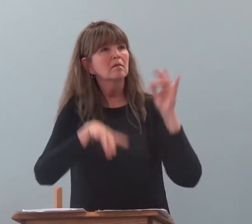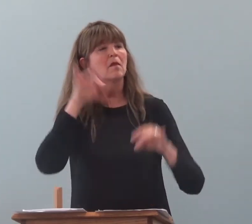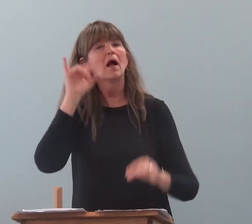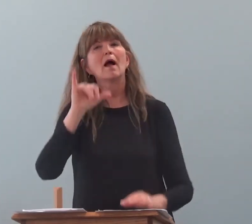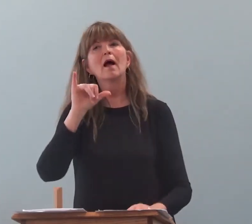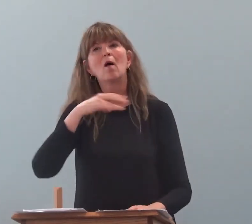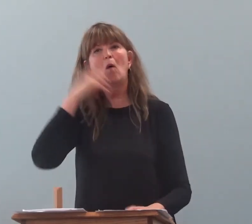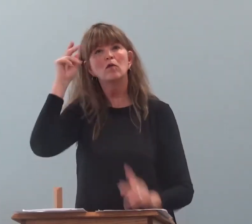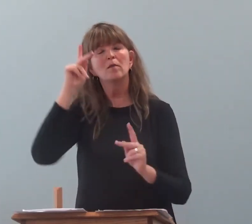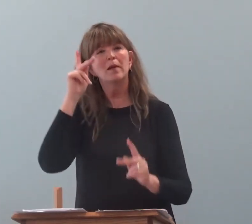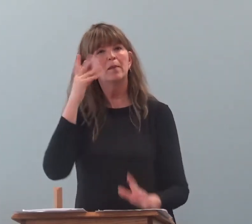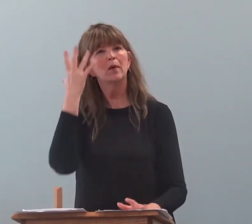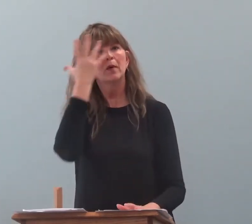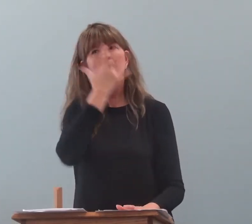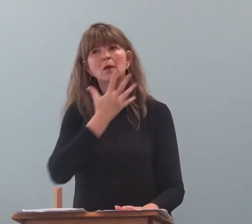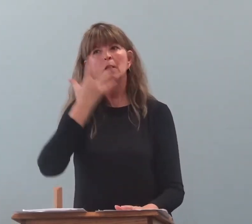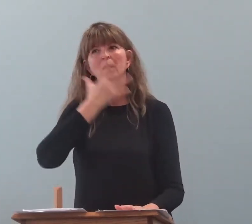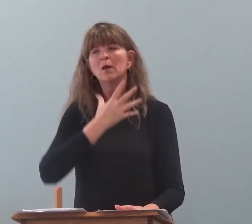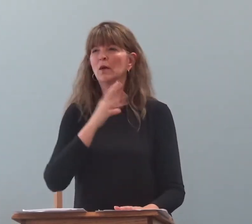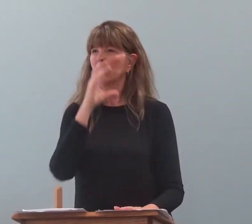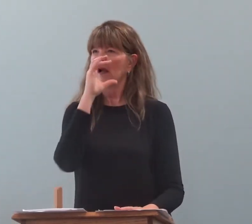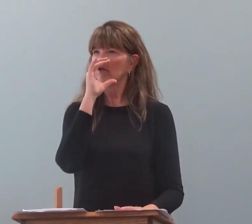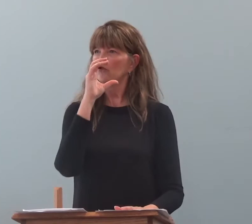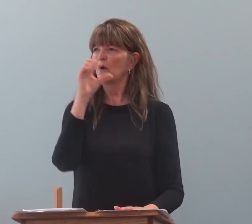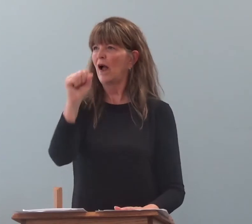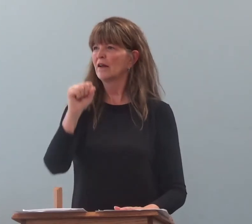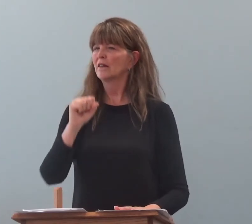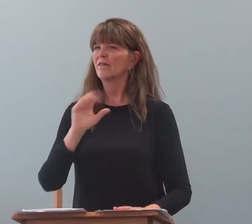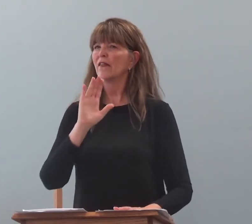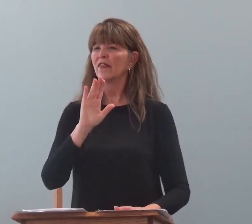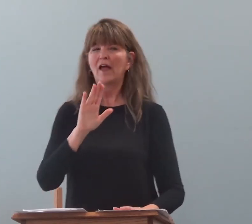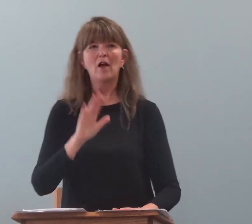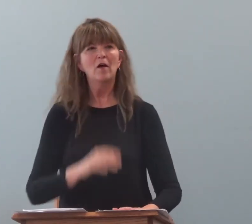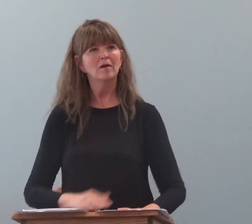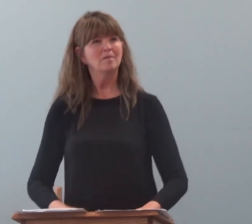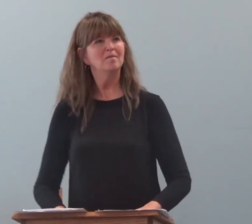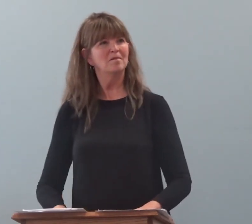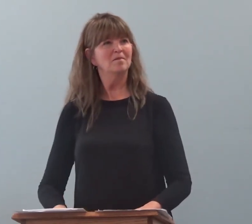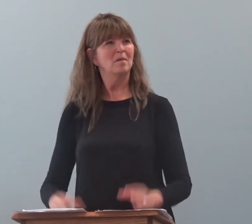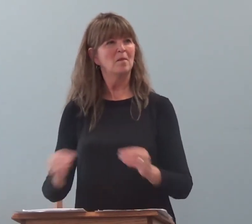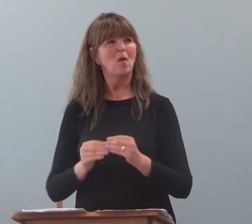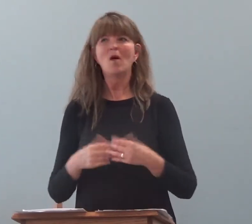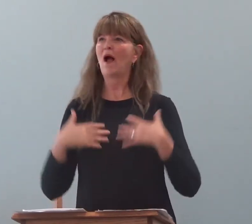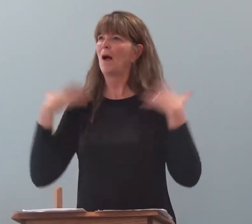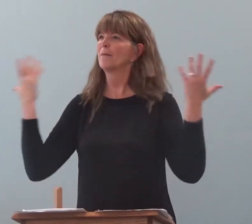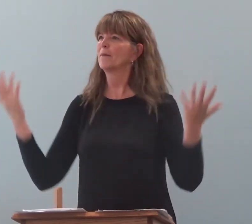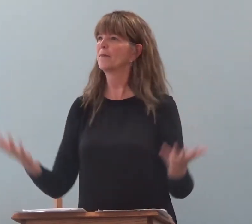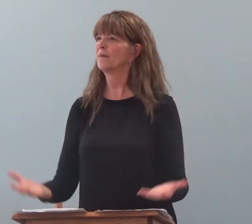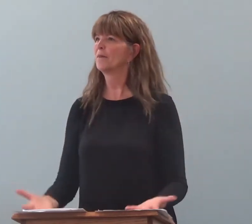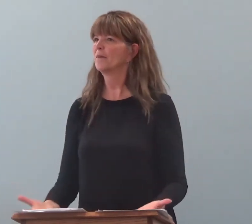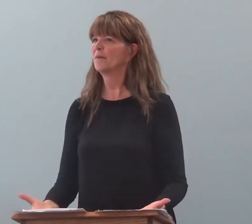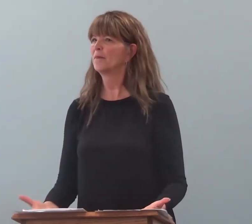done on this, and they have found that older people who look more attractive, they look